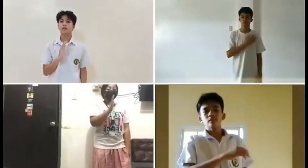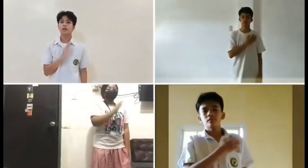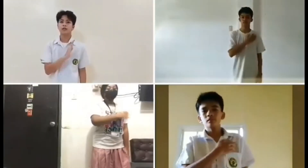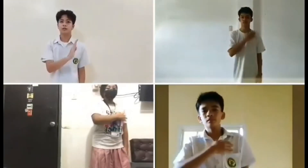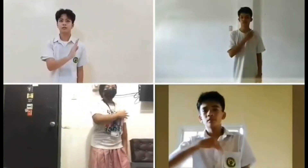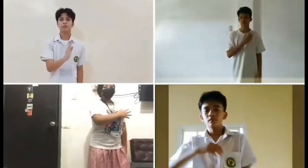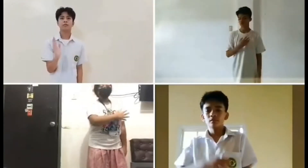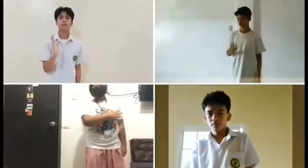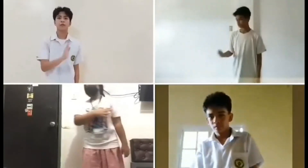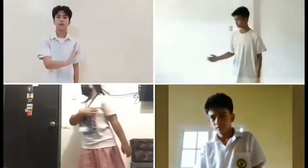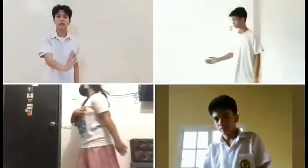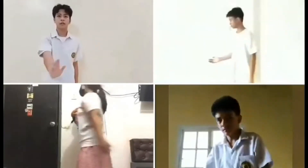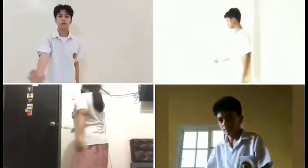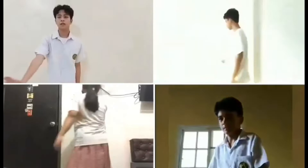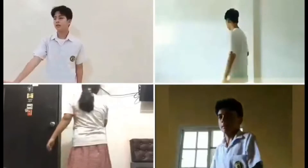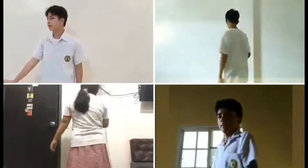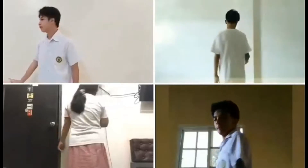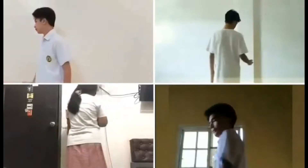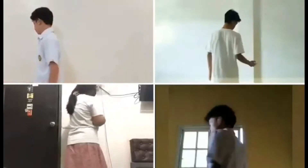God loves the